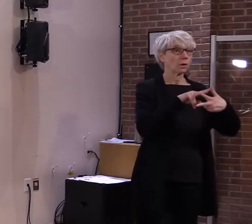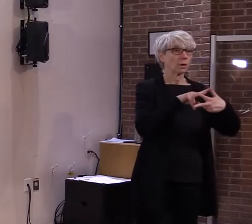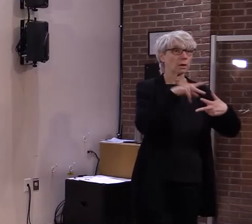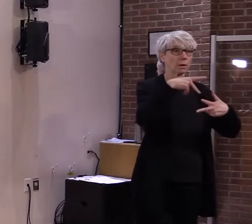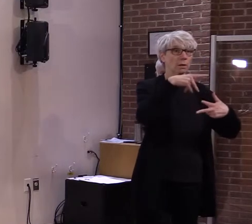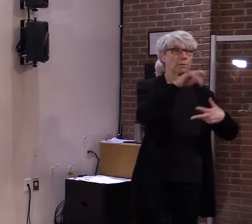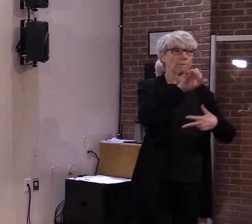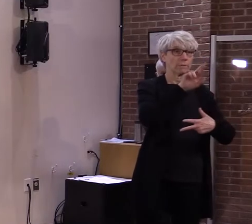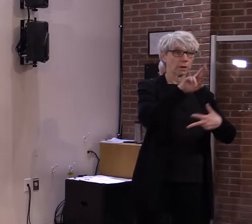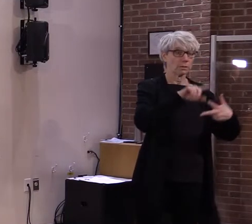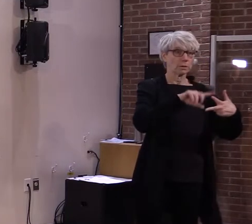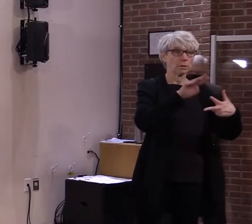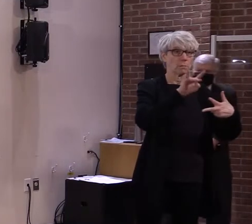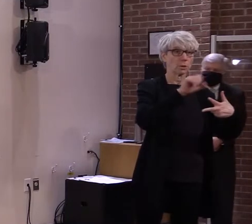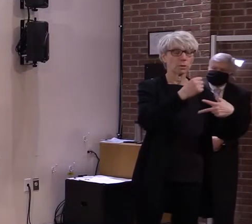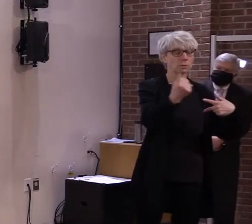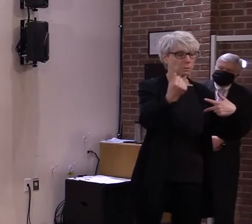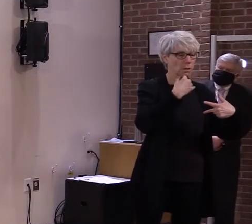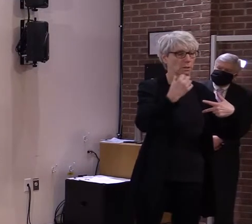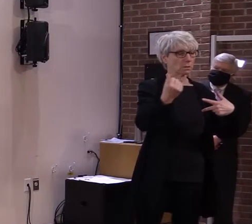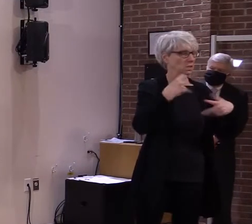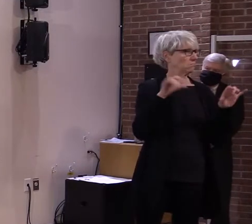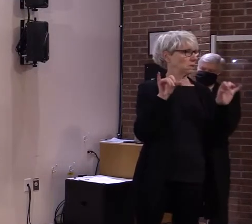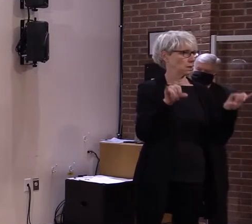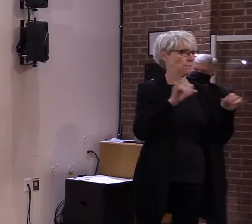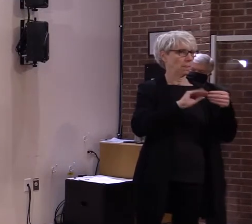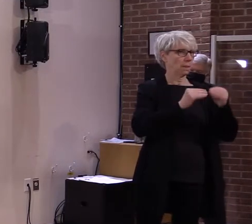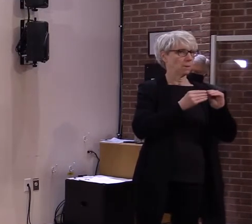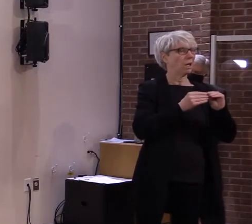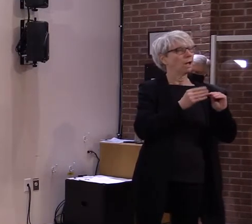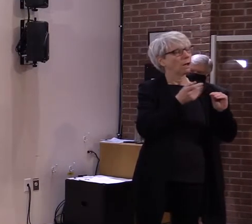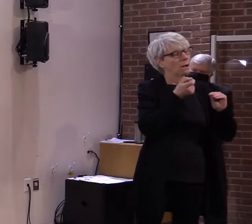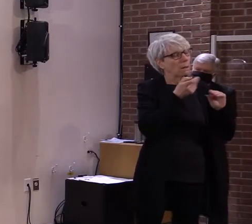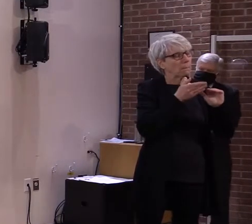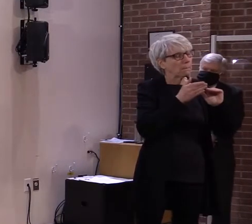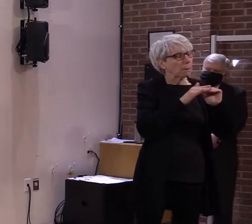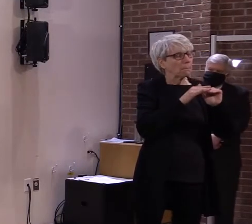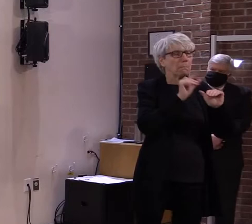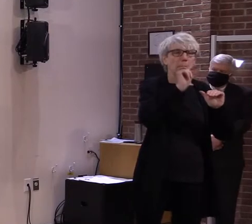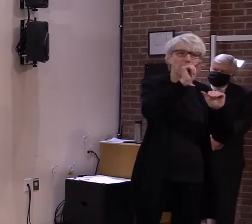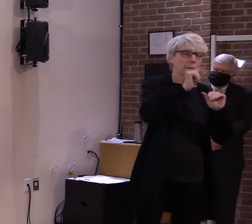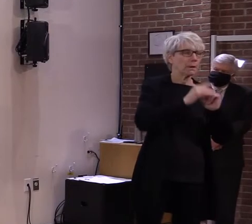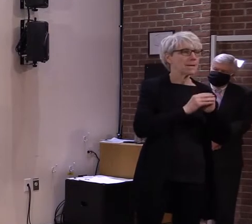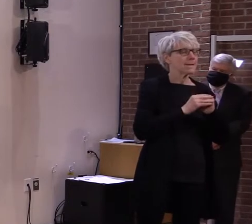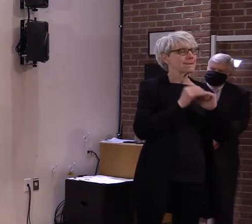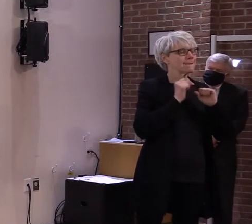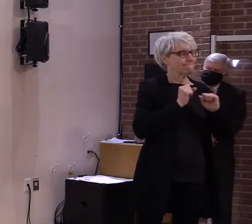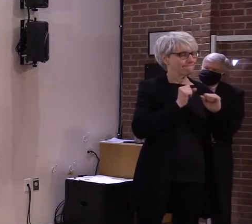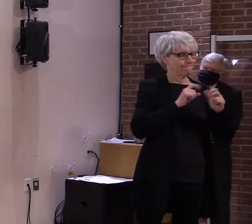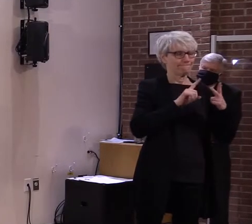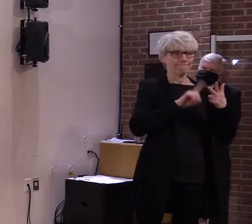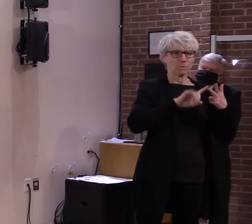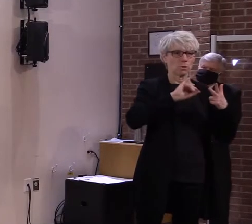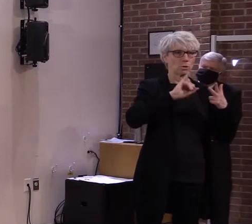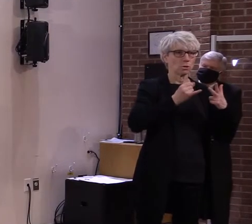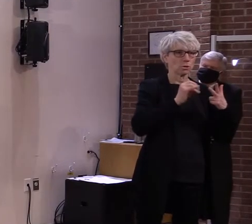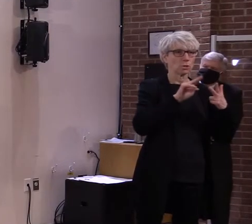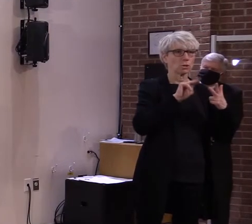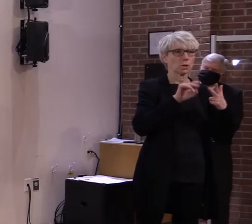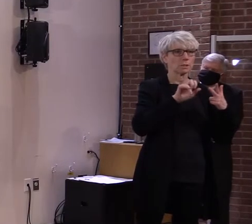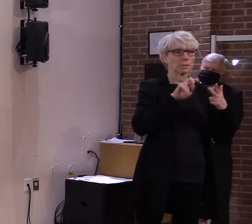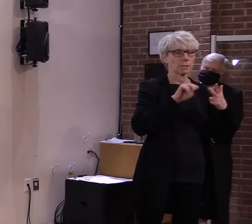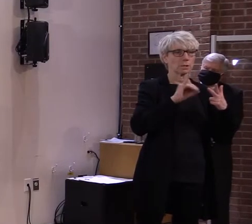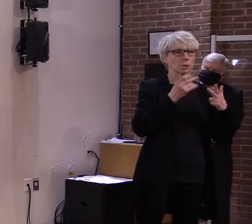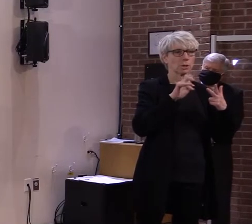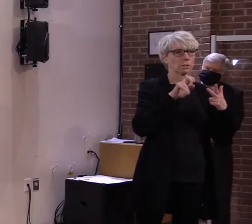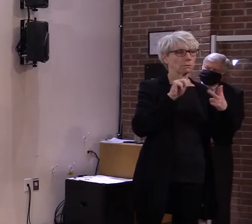remain steady with a very, very slight uptick. However, unfortunately, Johnson & Johnson is down quite